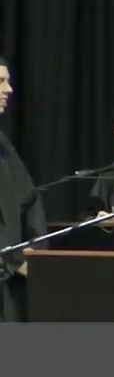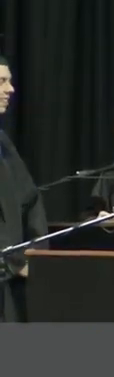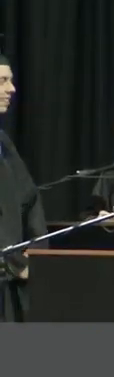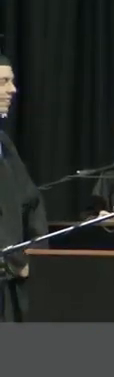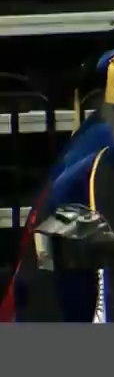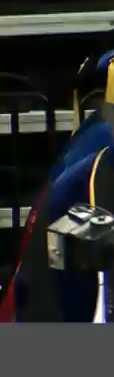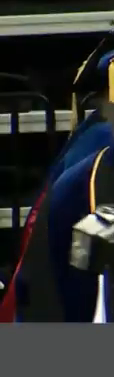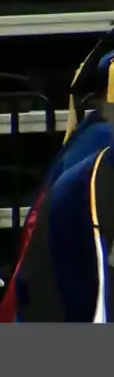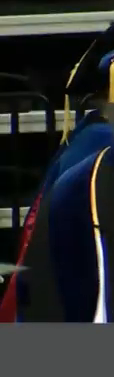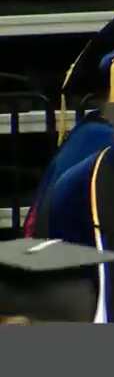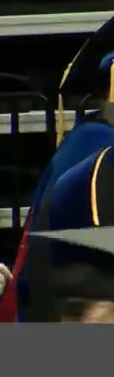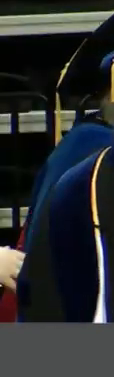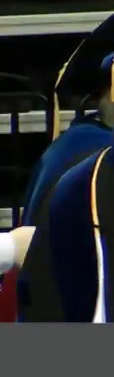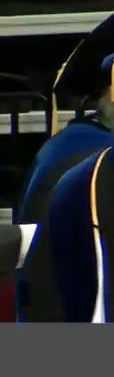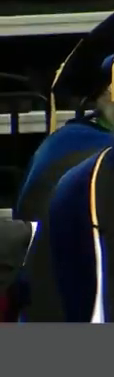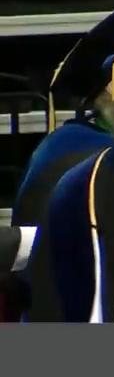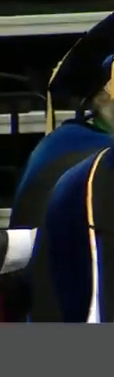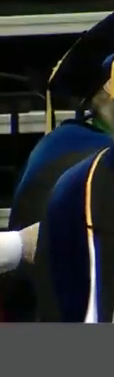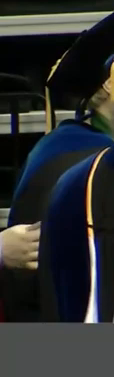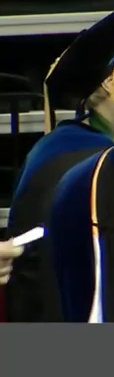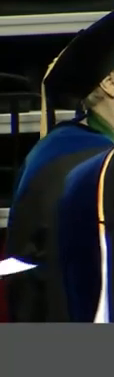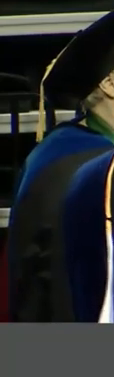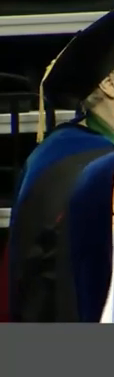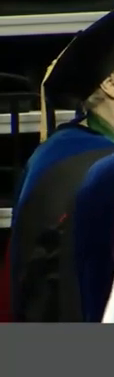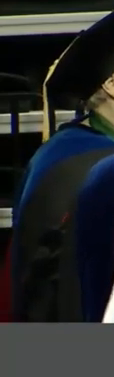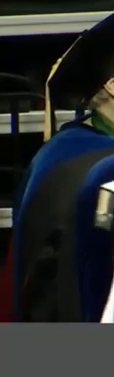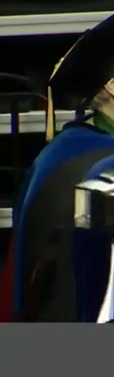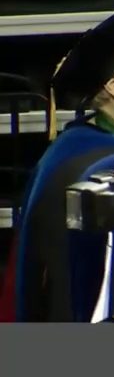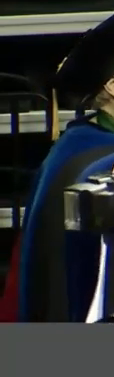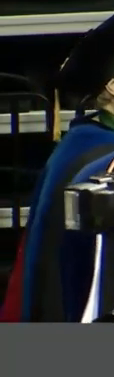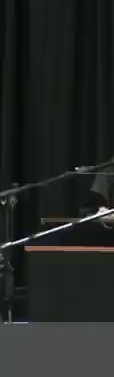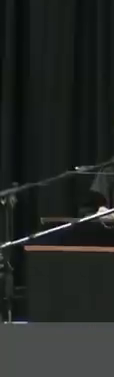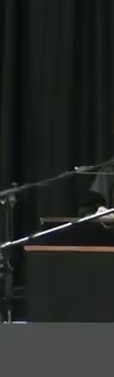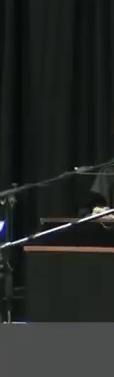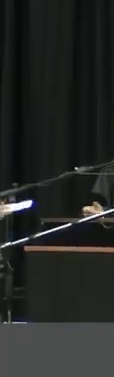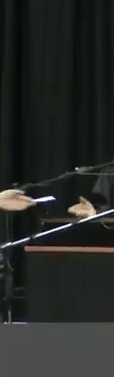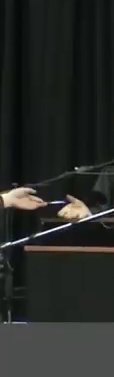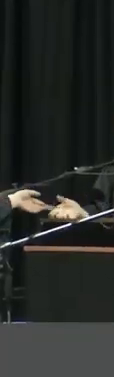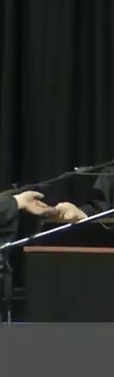Okay. Sarah Shires. Taylor Hedman.